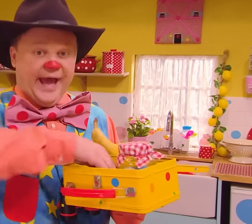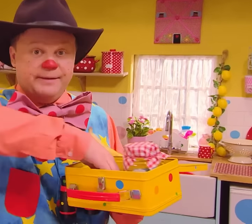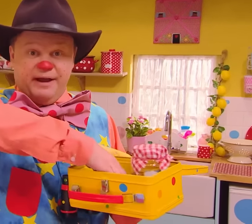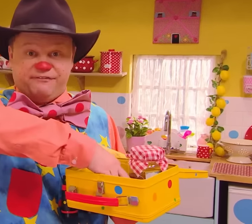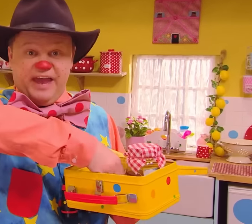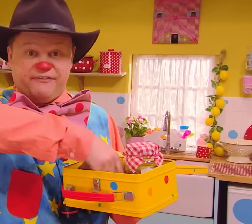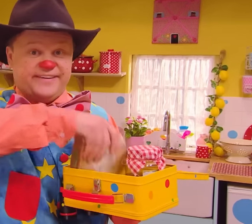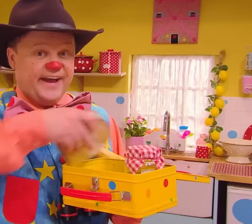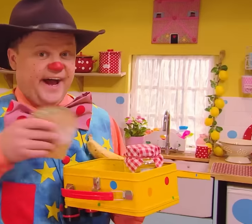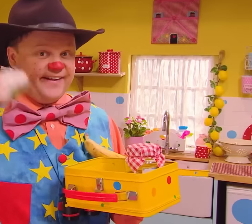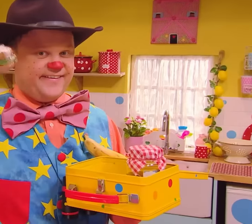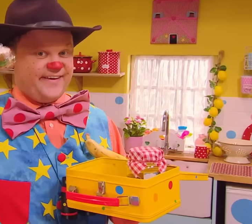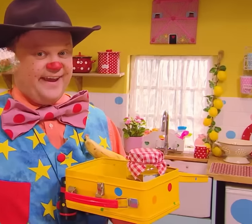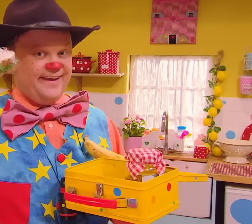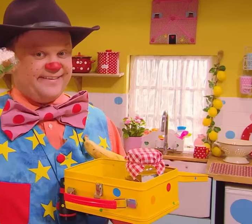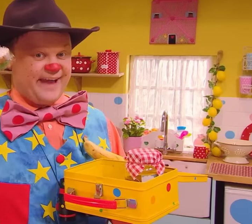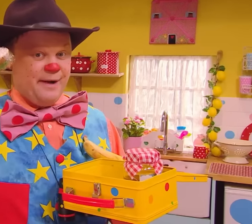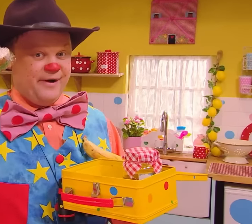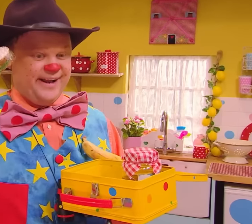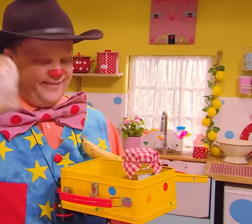and my favourite, a cheese sandwich.